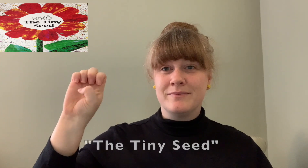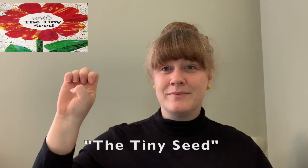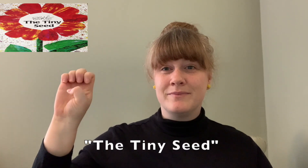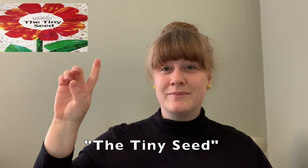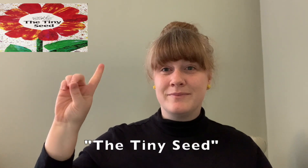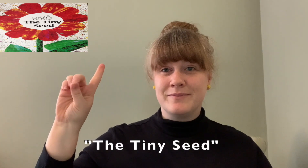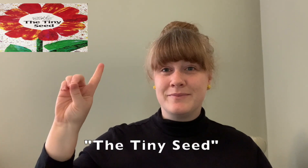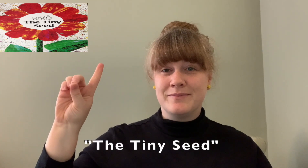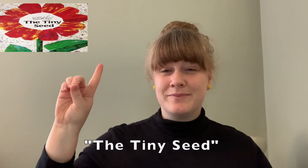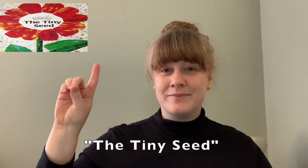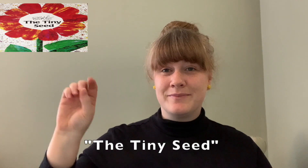The Tiny Seed.